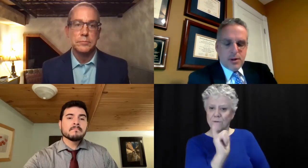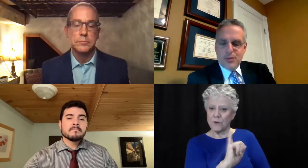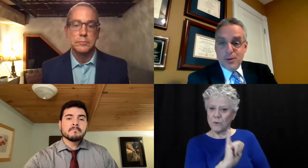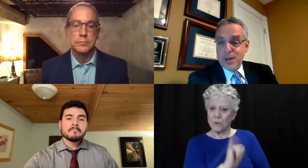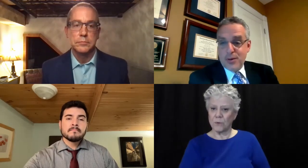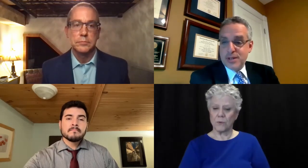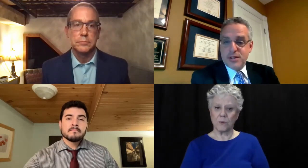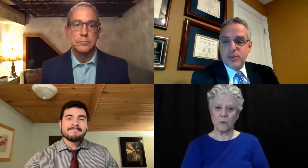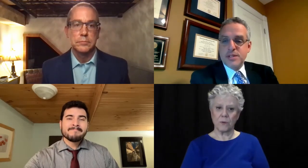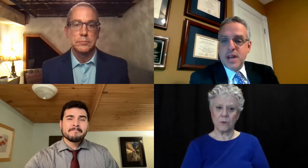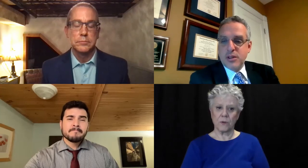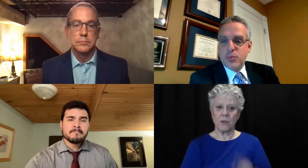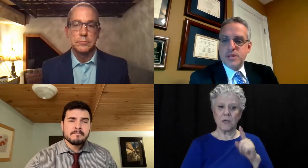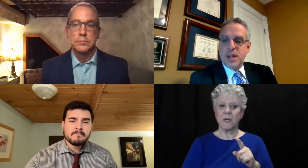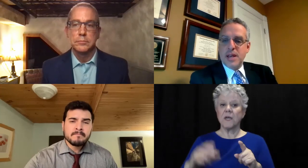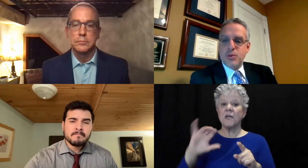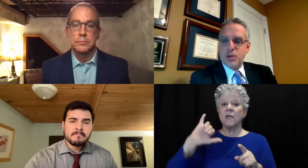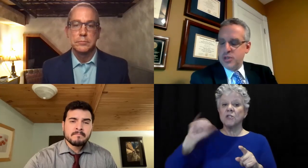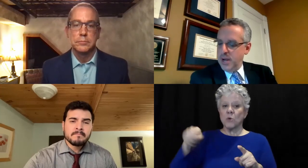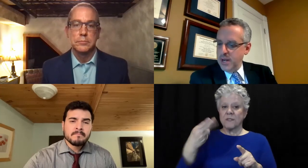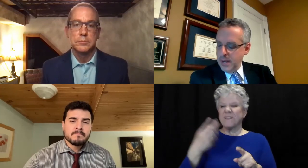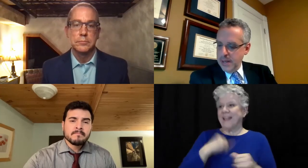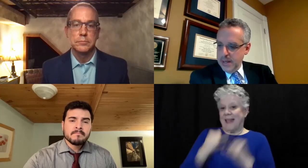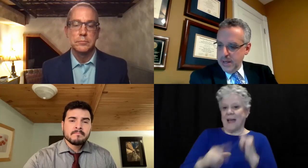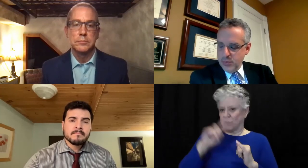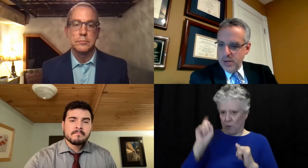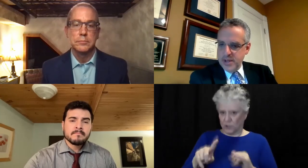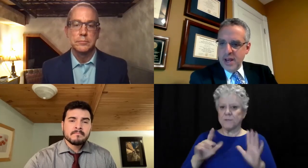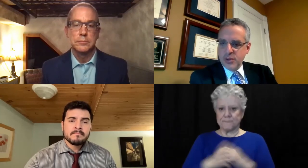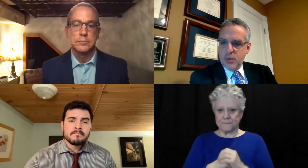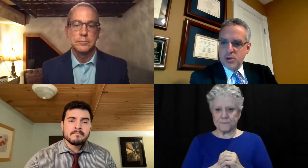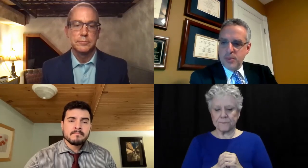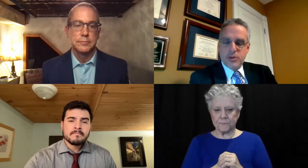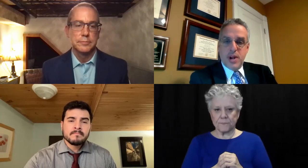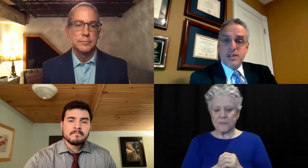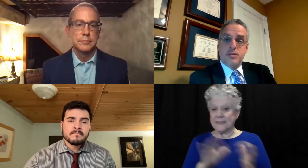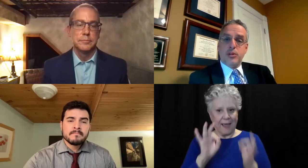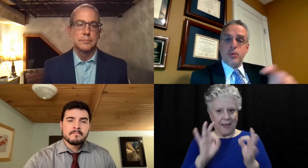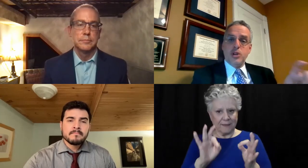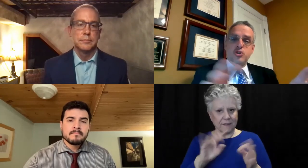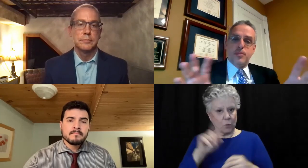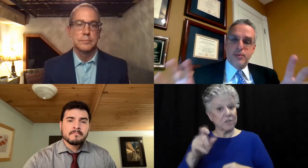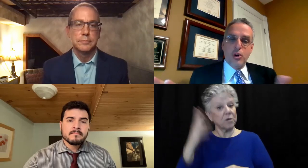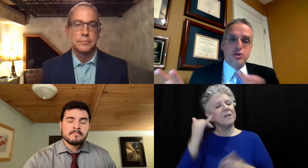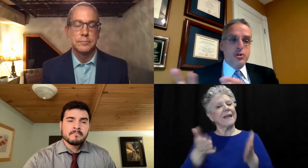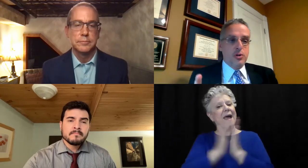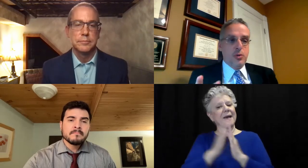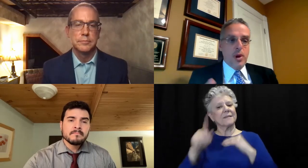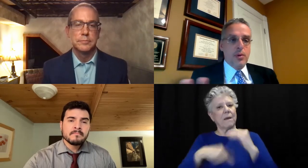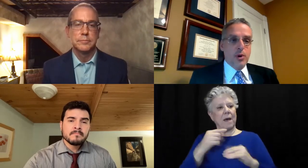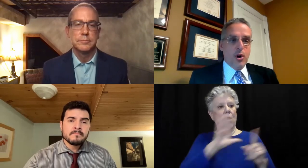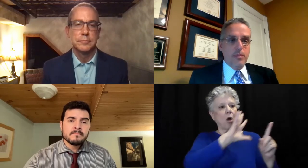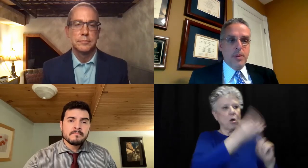Okay, really great stuff. Let's take this one as the last question. And it's an excellent question because it asks about the relationship of culture